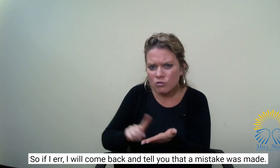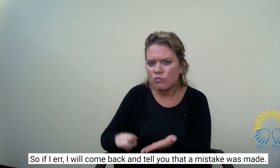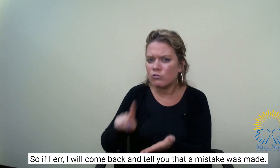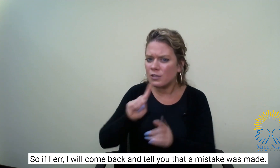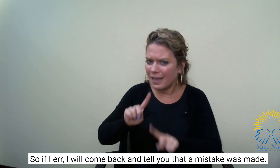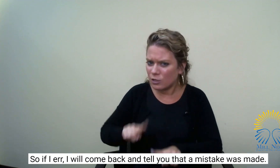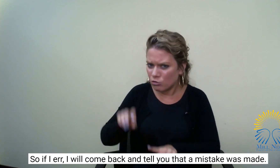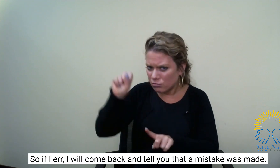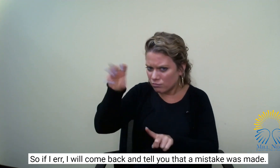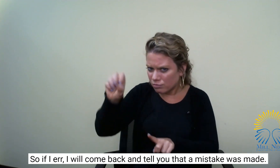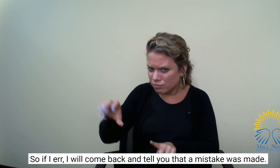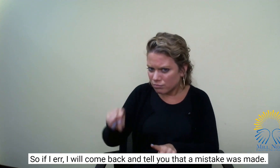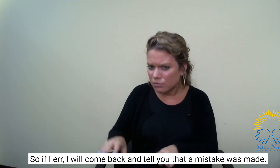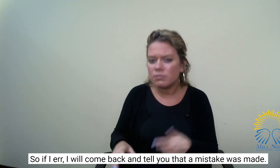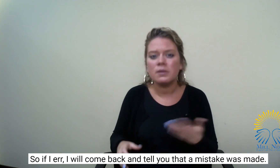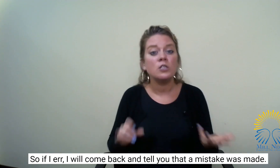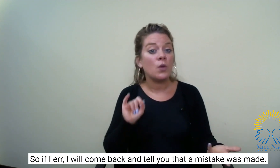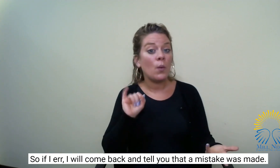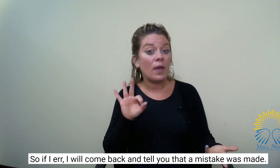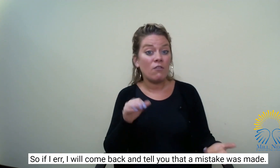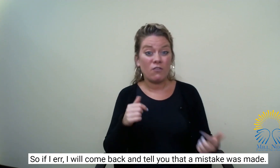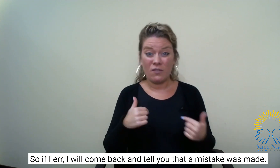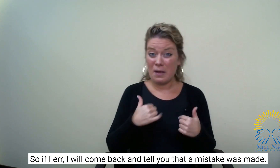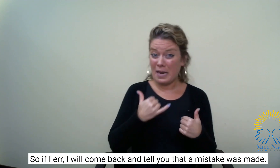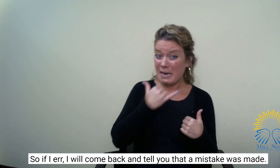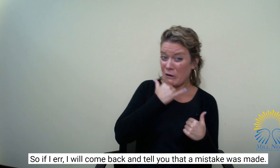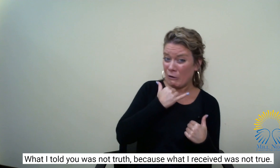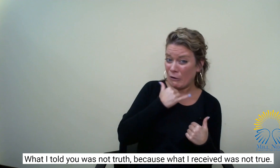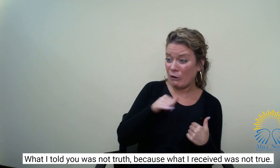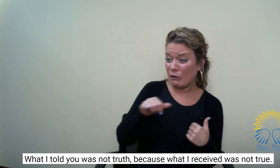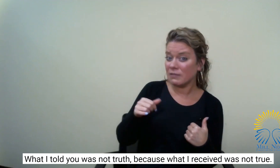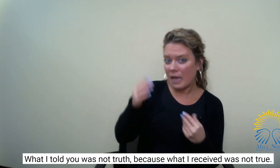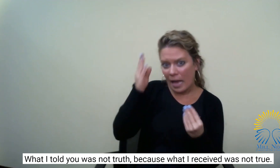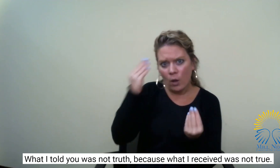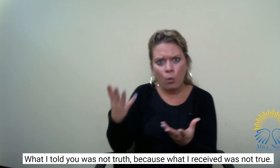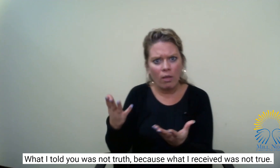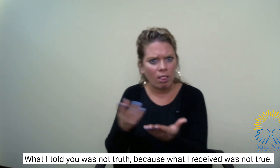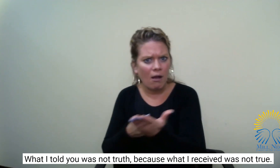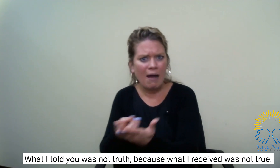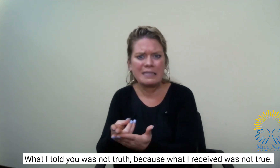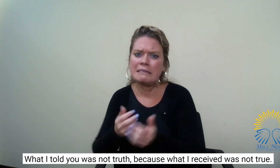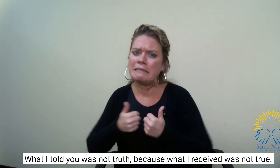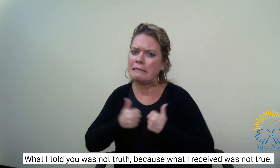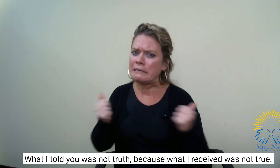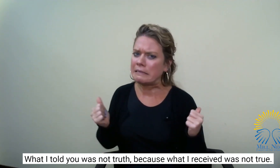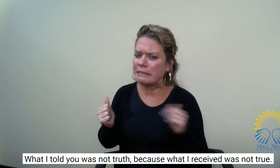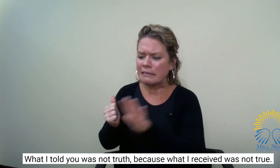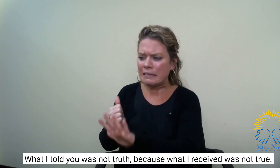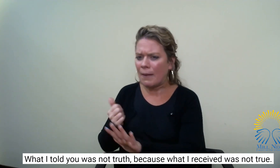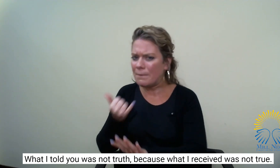err, I will come back and tell you that a mistake was made. What I told you was not truth because what I received was not